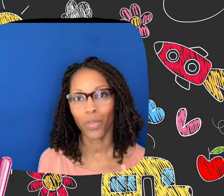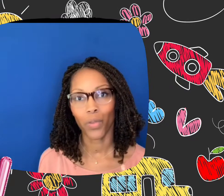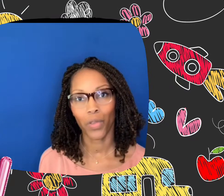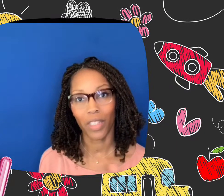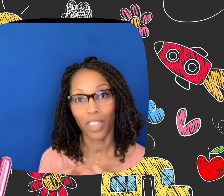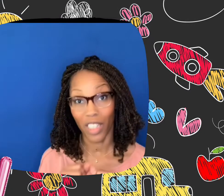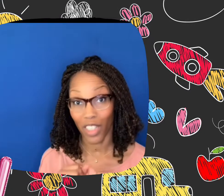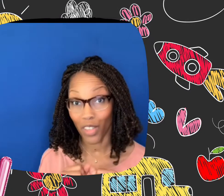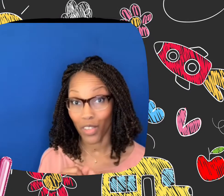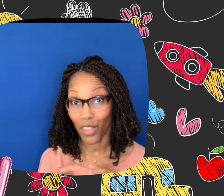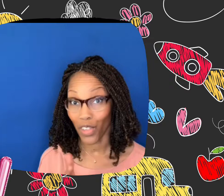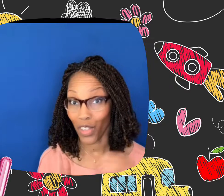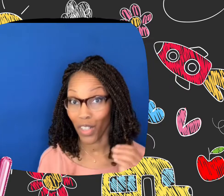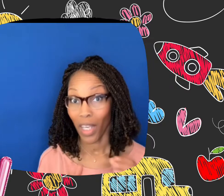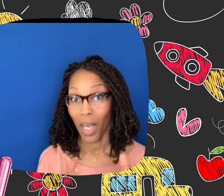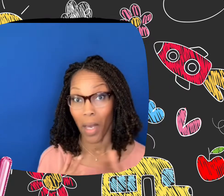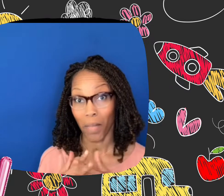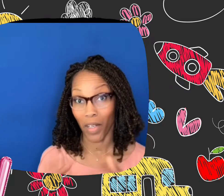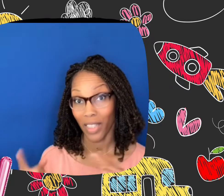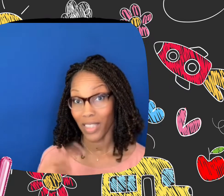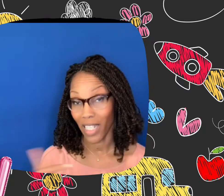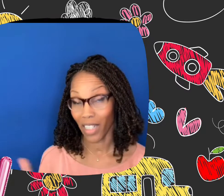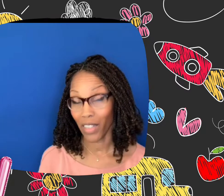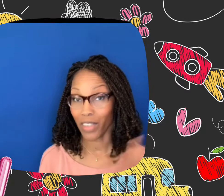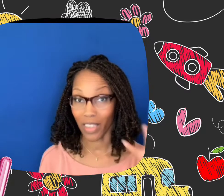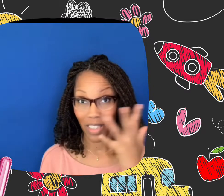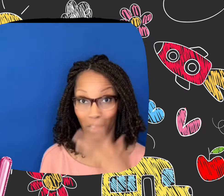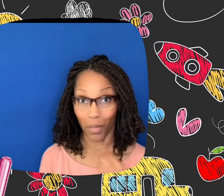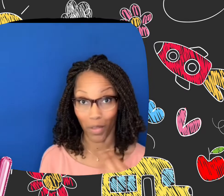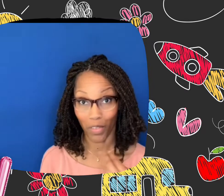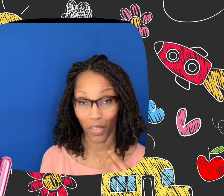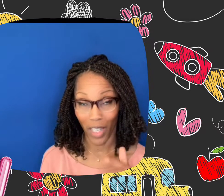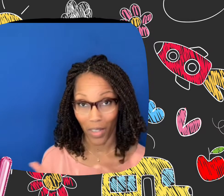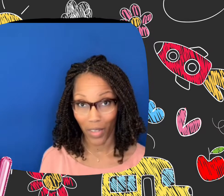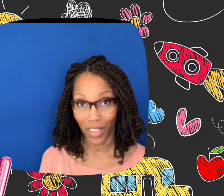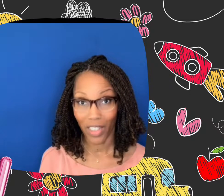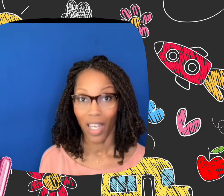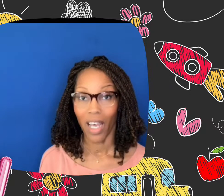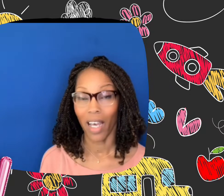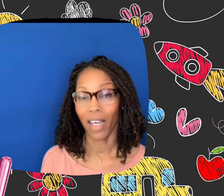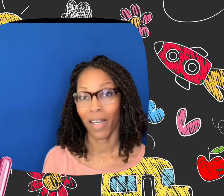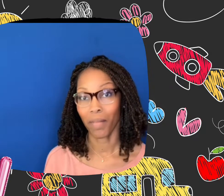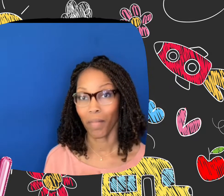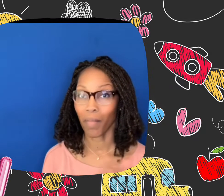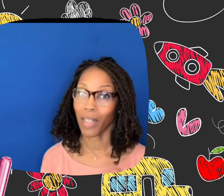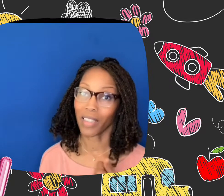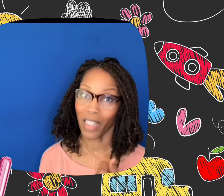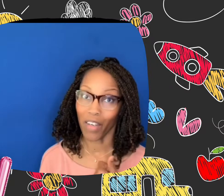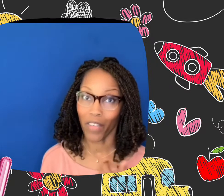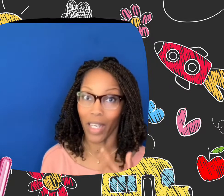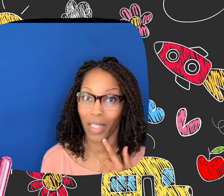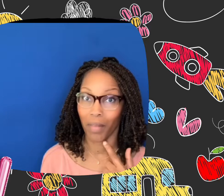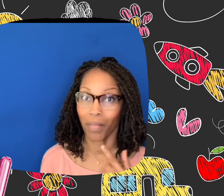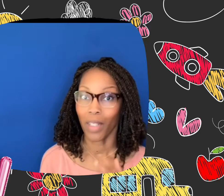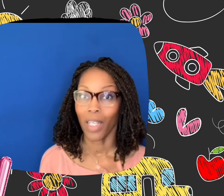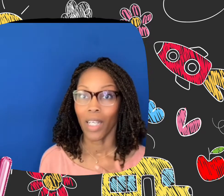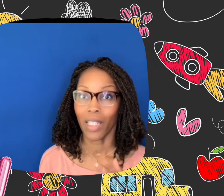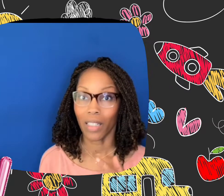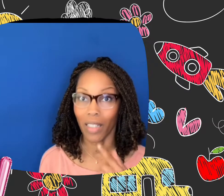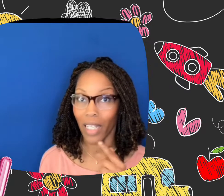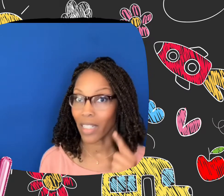that you guys will continue to learn American Sign Language. It's such a beautiful language. Myself, I